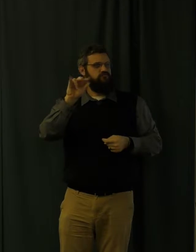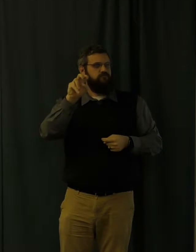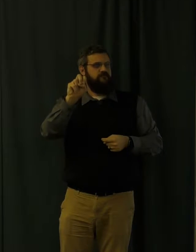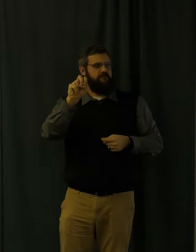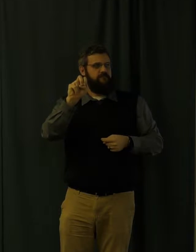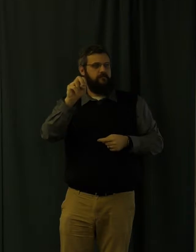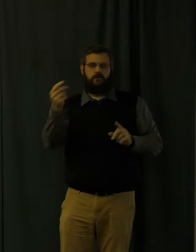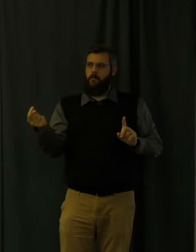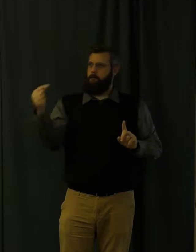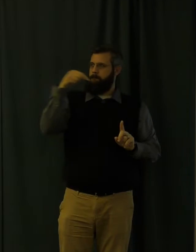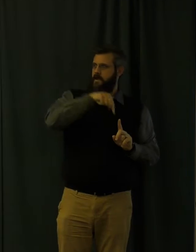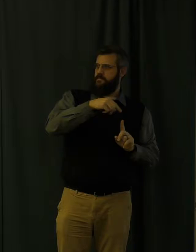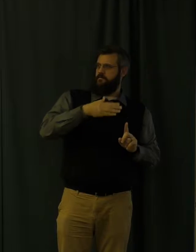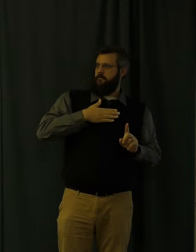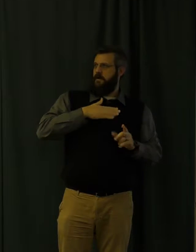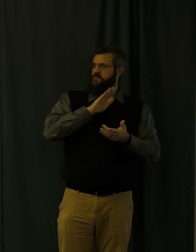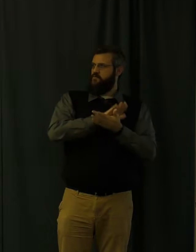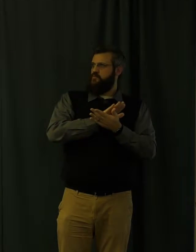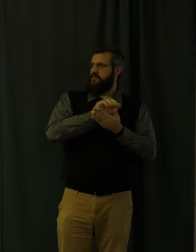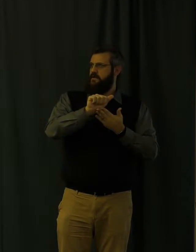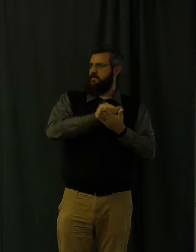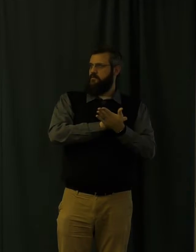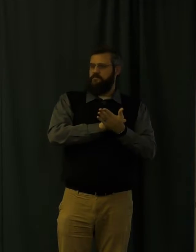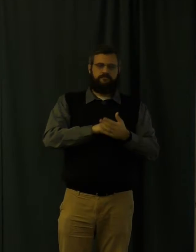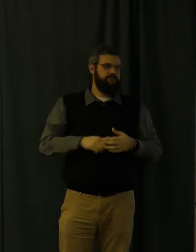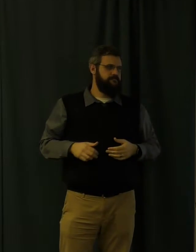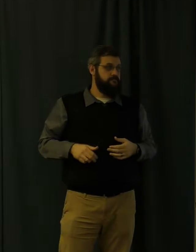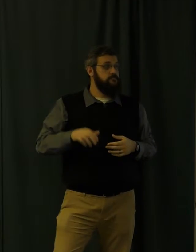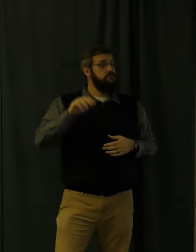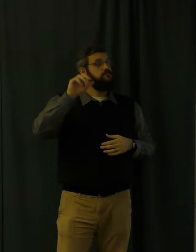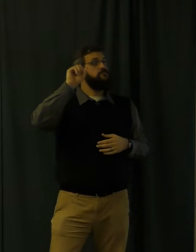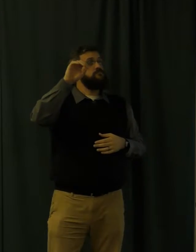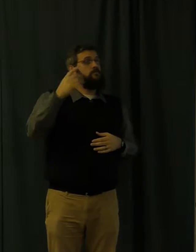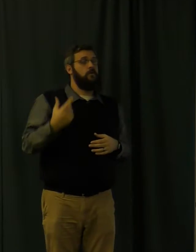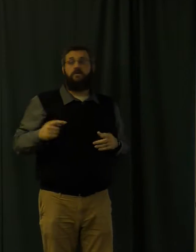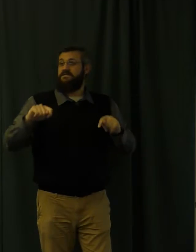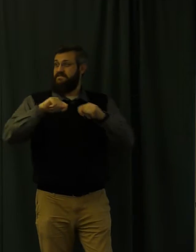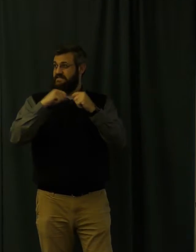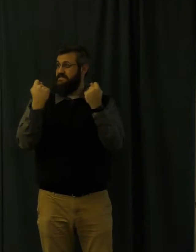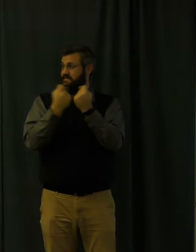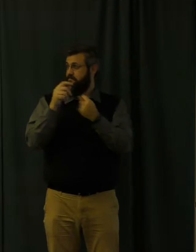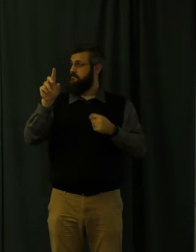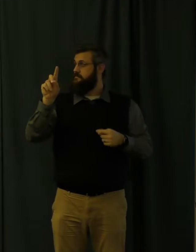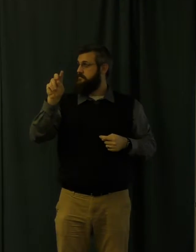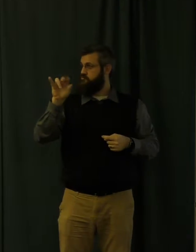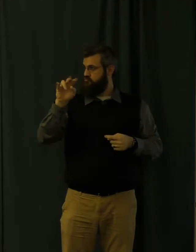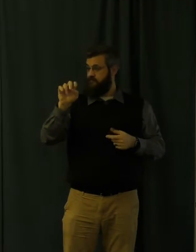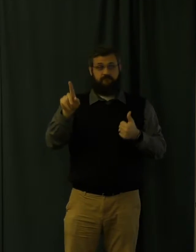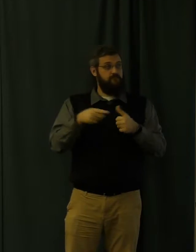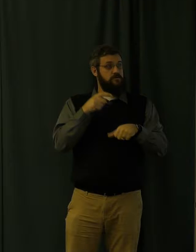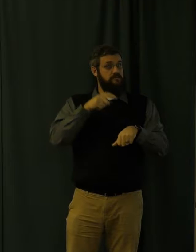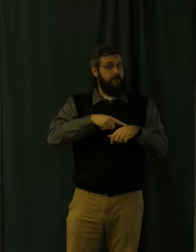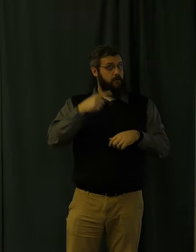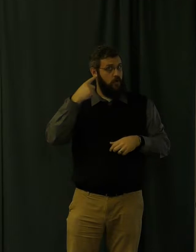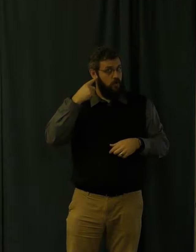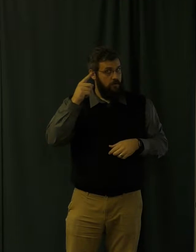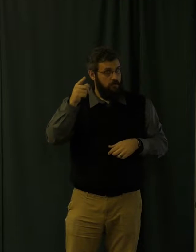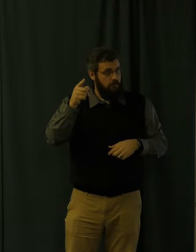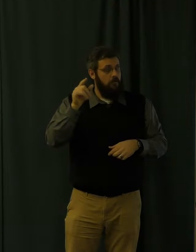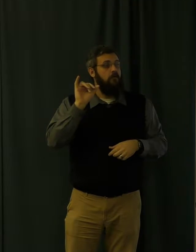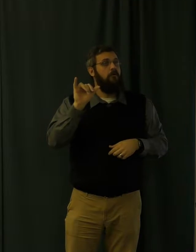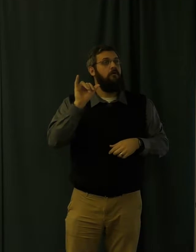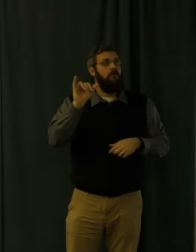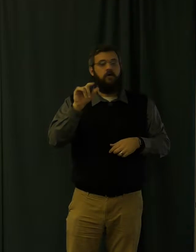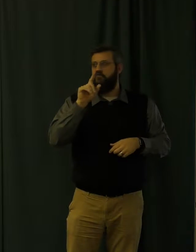Let me go back into my Jessamine County account. So Team Drive, when I very first heard about Team Drive,